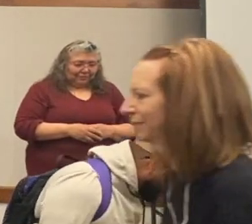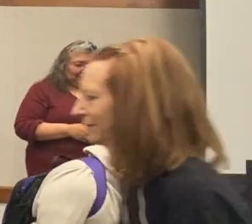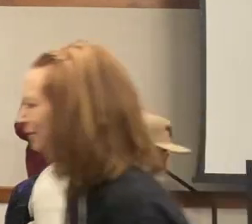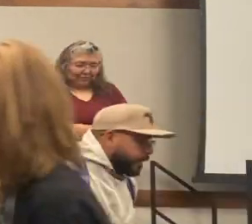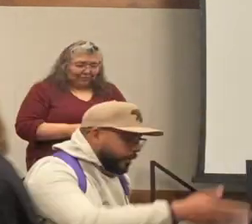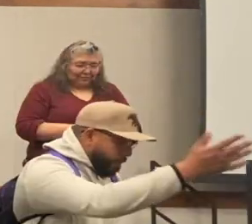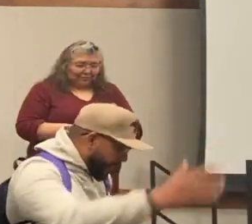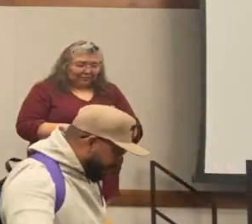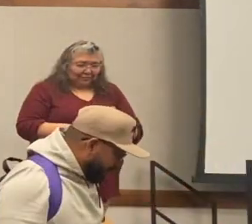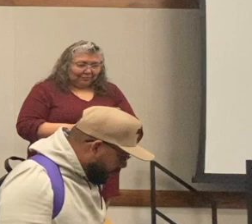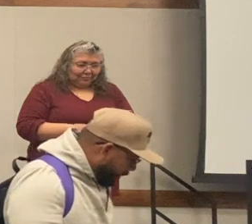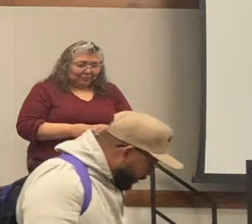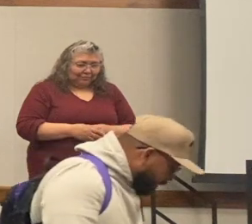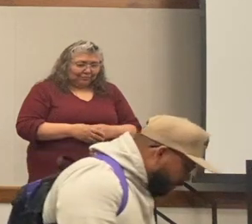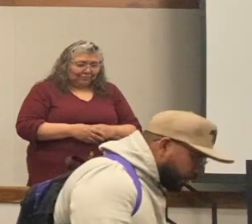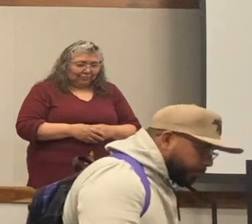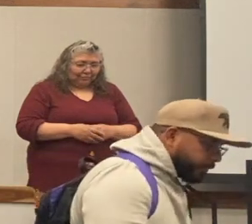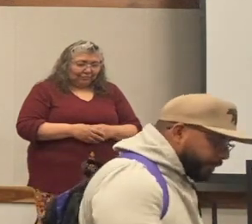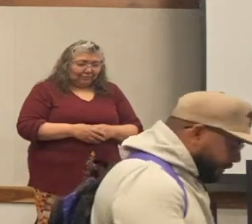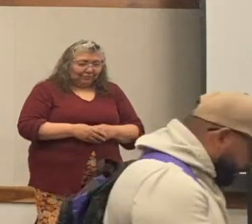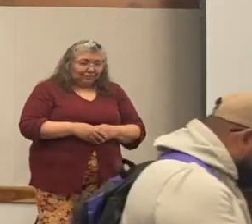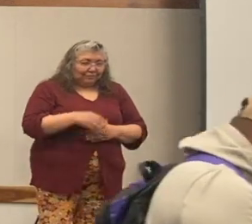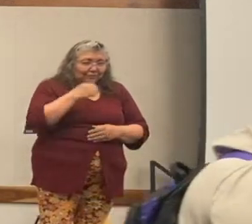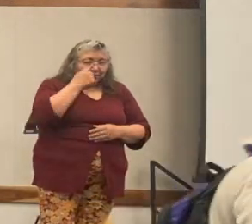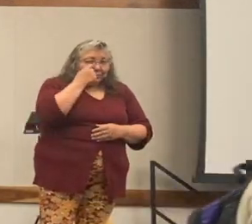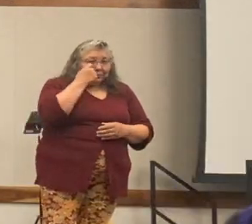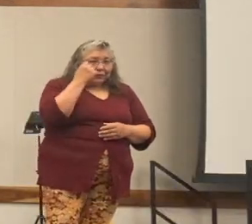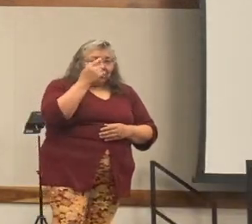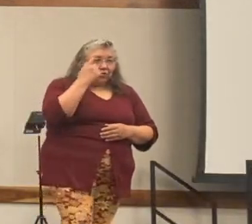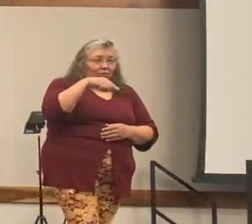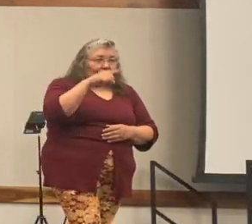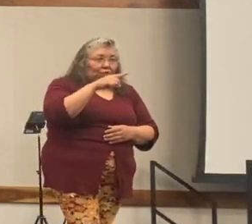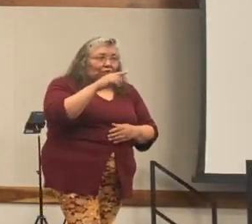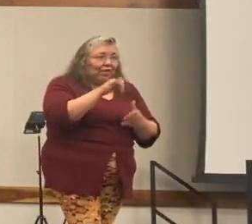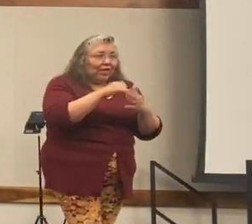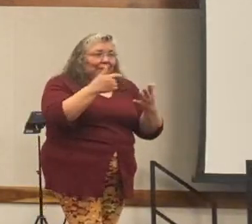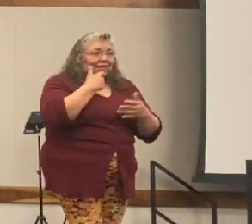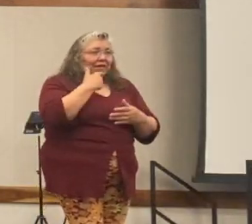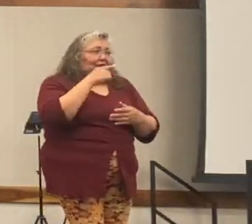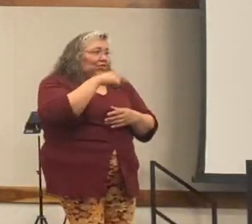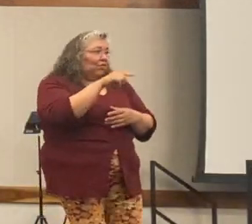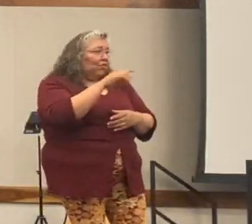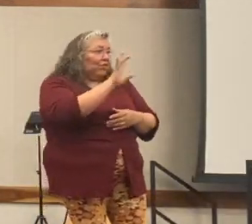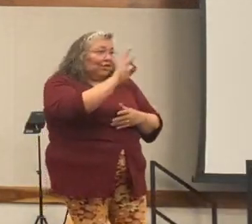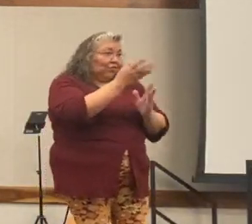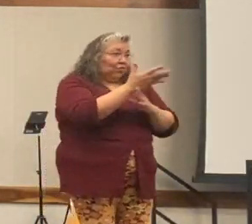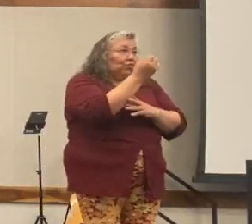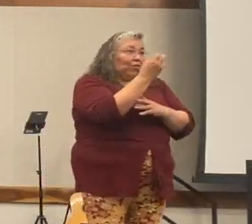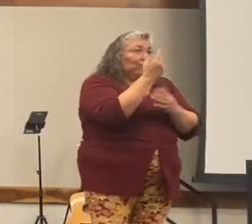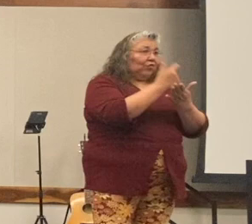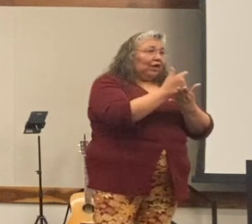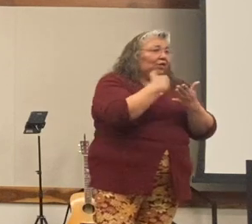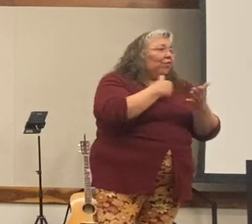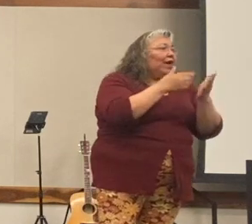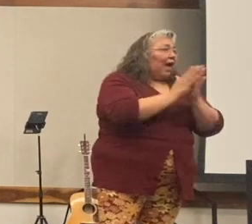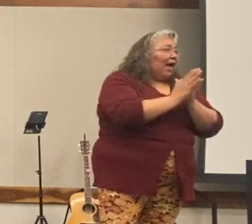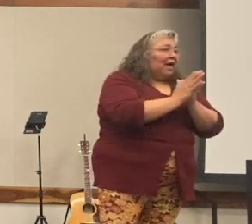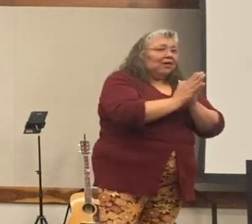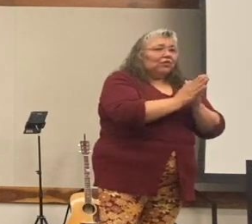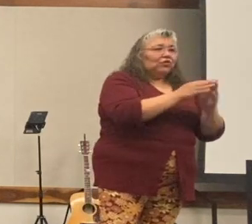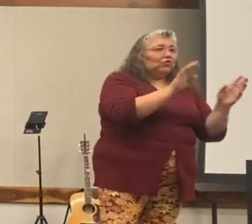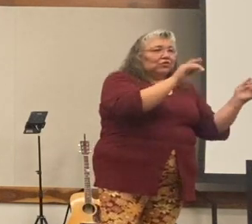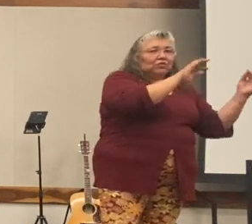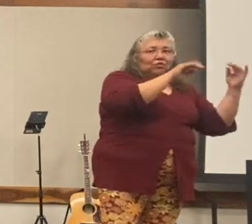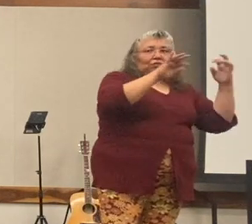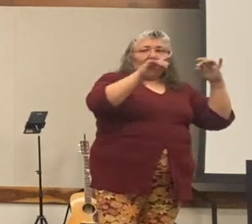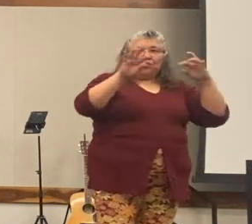So with that being said, for those of you who are in the grades of 7th through 12th grade, we ask that you would just follow